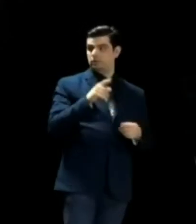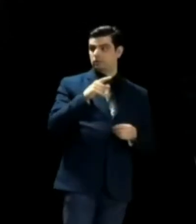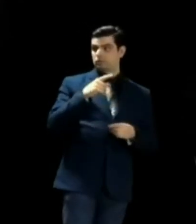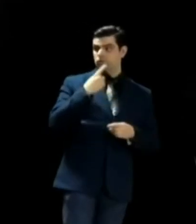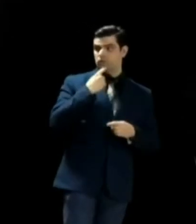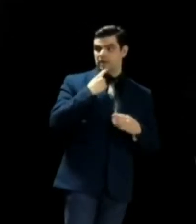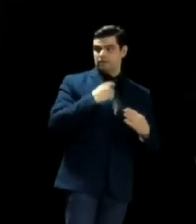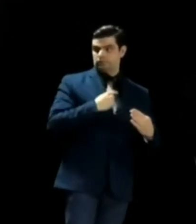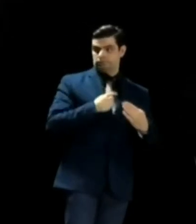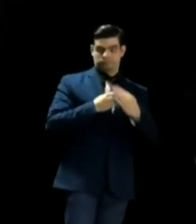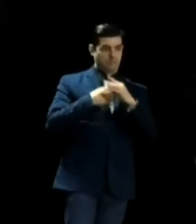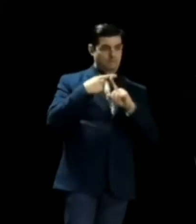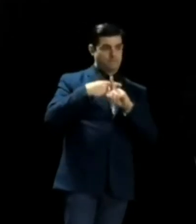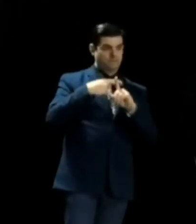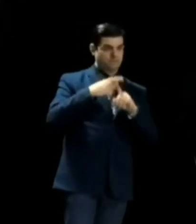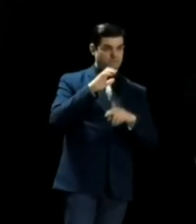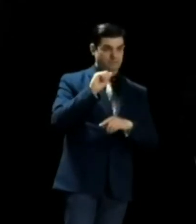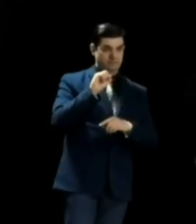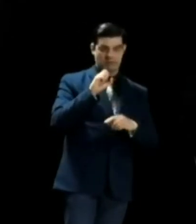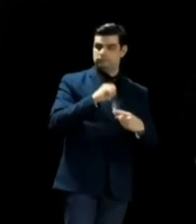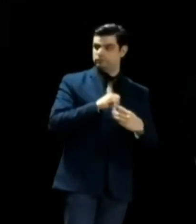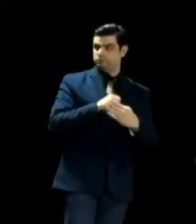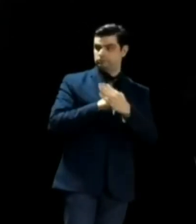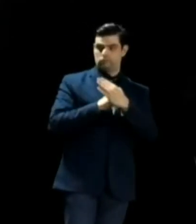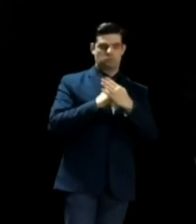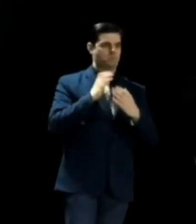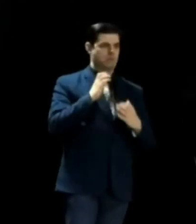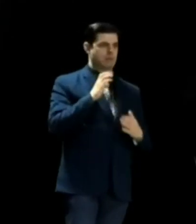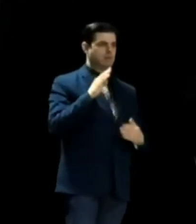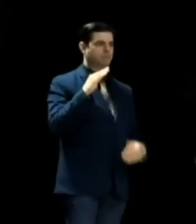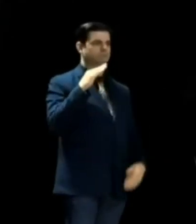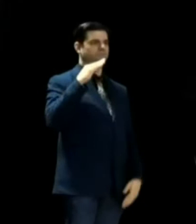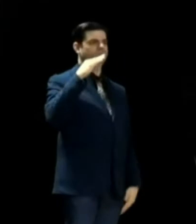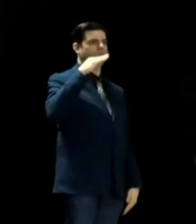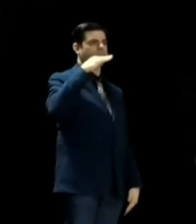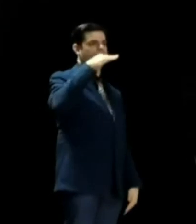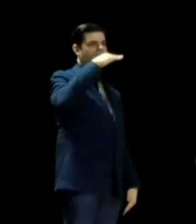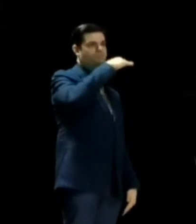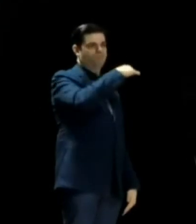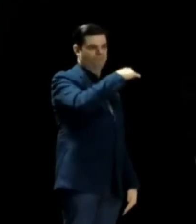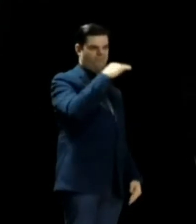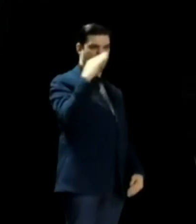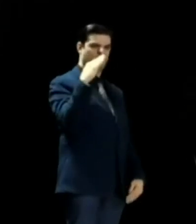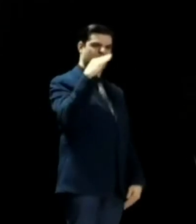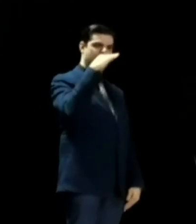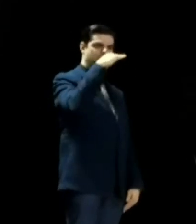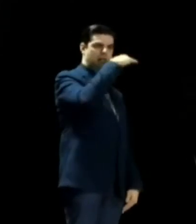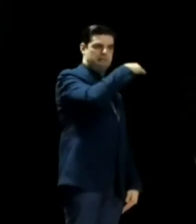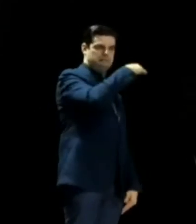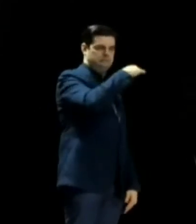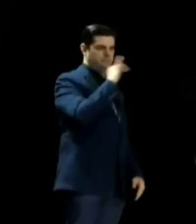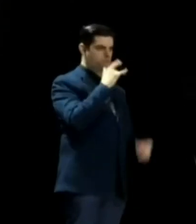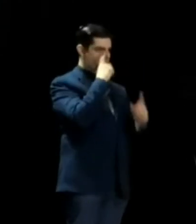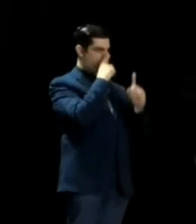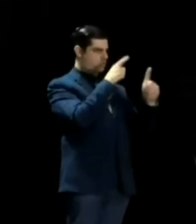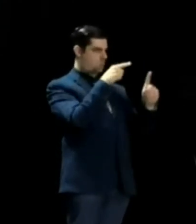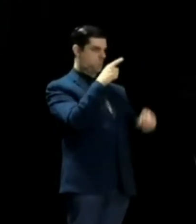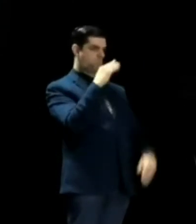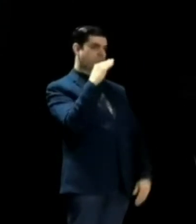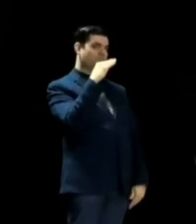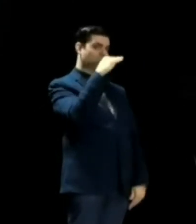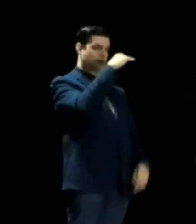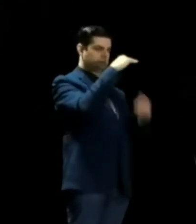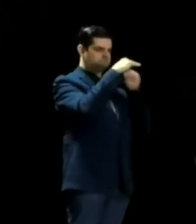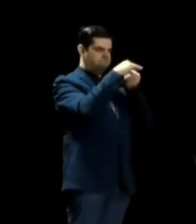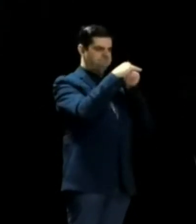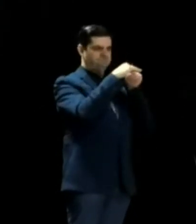if they continue to go down, because that's really the way you look at community spread. If you have an affiliation where you